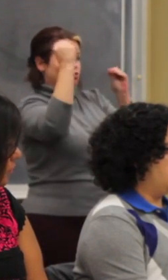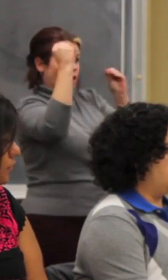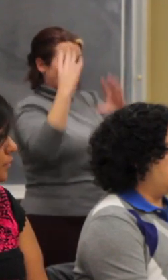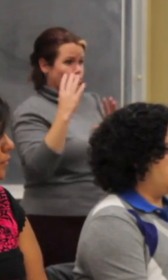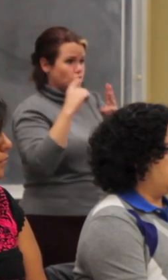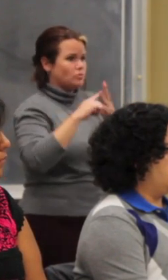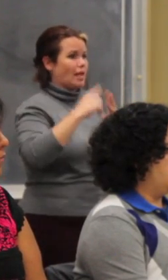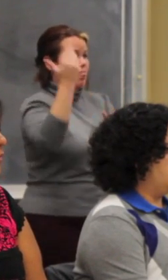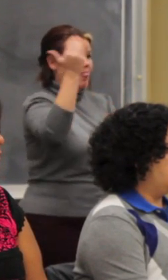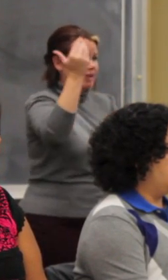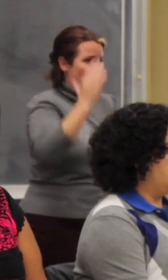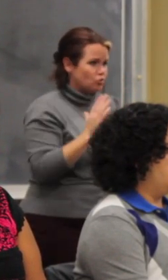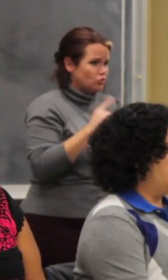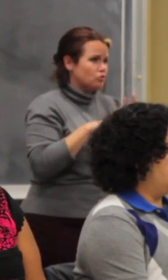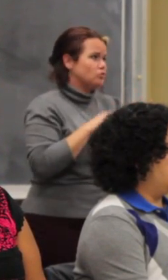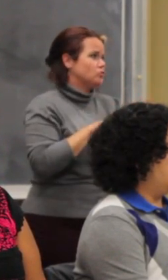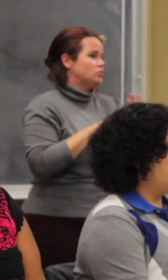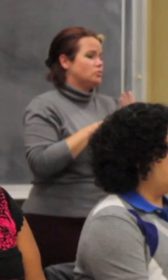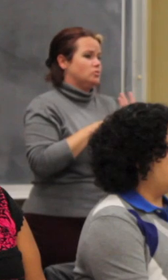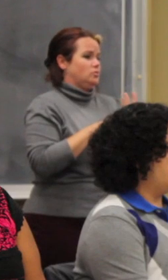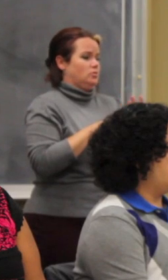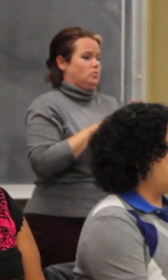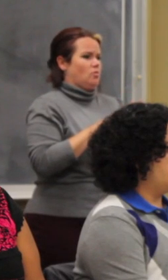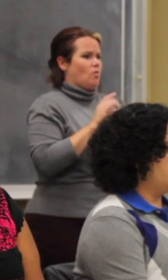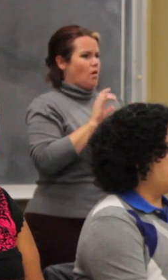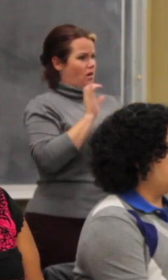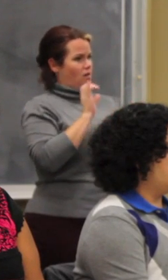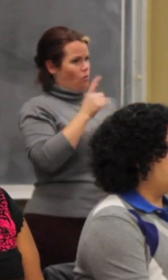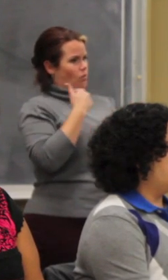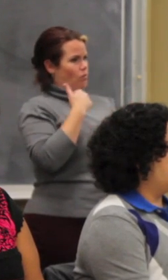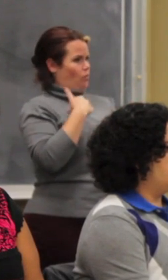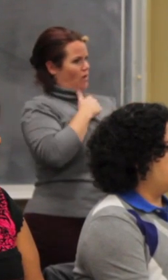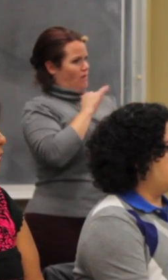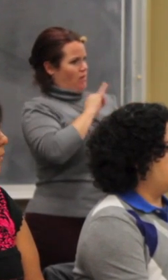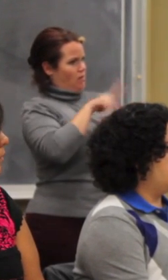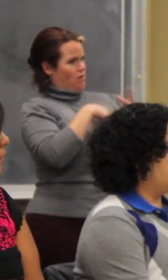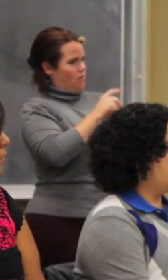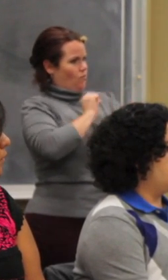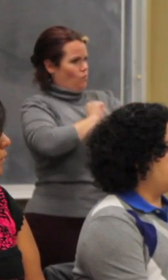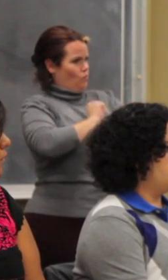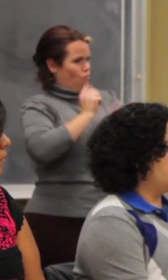instructors, lecturers, or have that kind of role in the university,